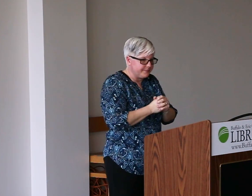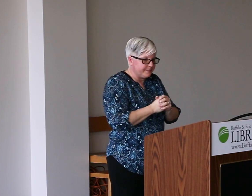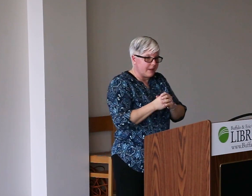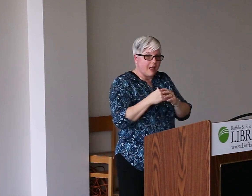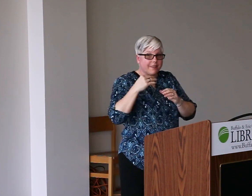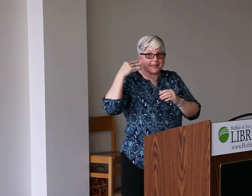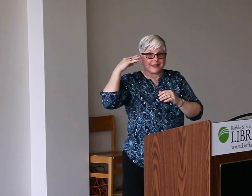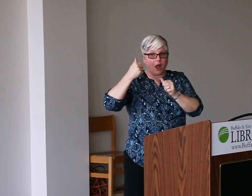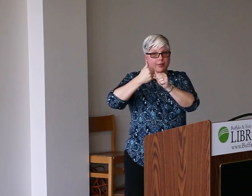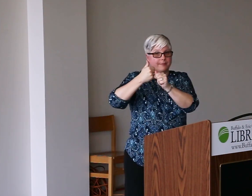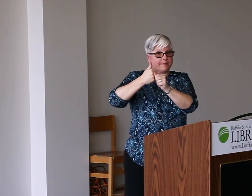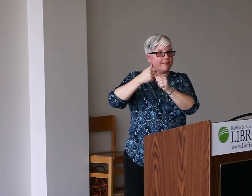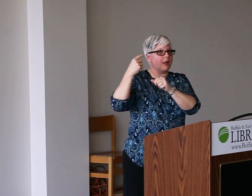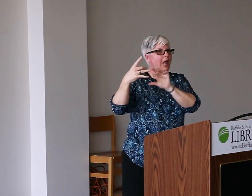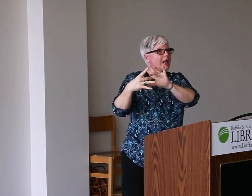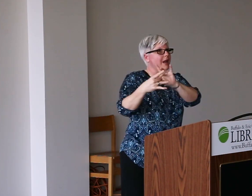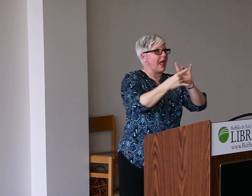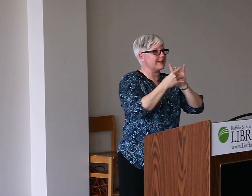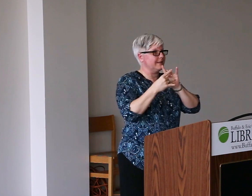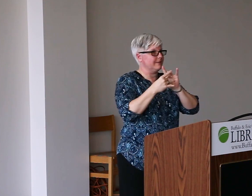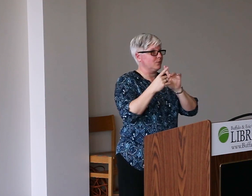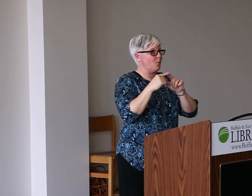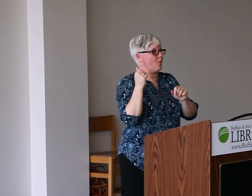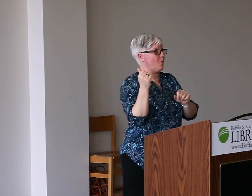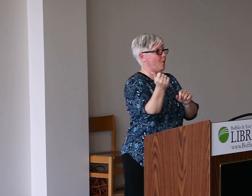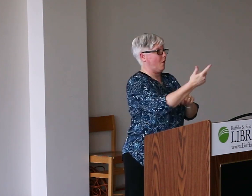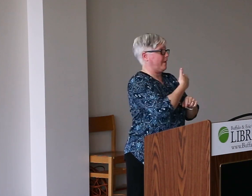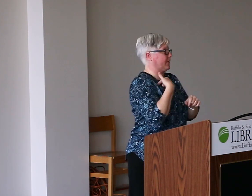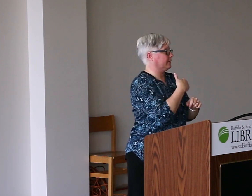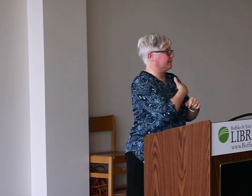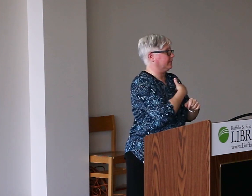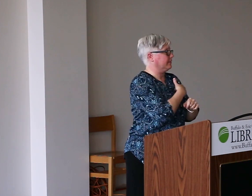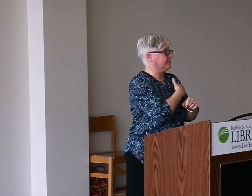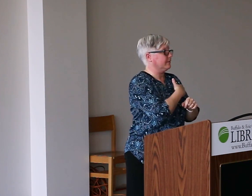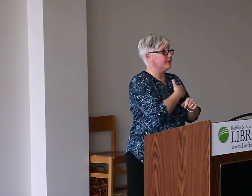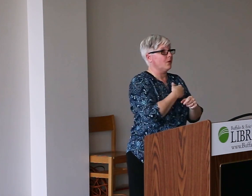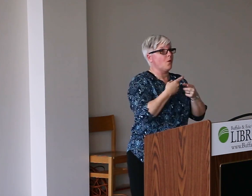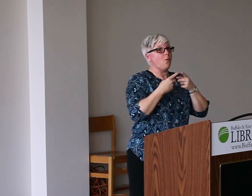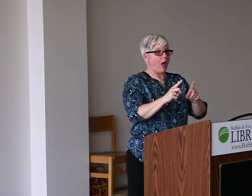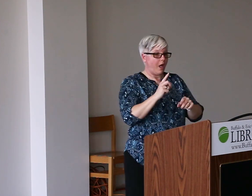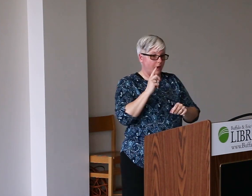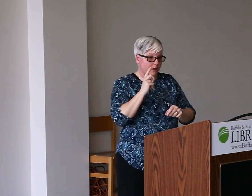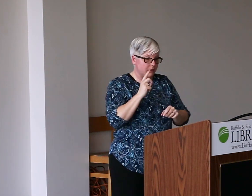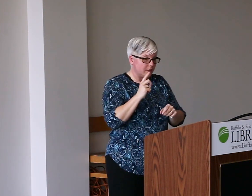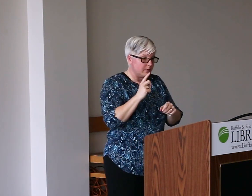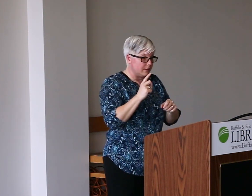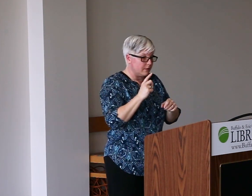hear something. And the sounds themselves are all connected to all of us.